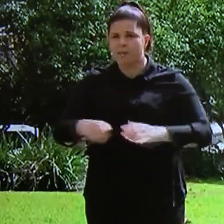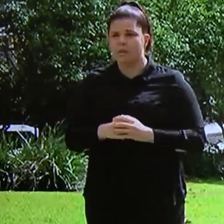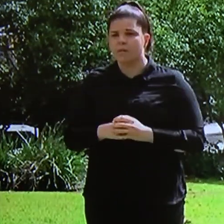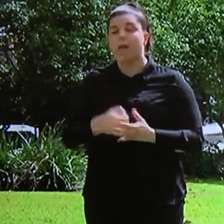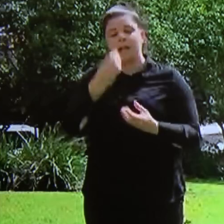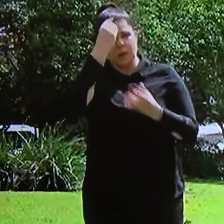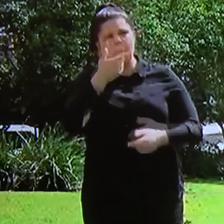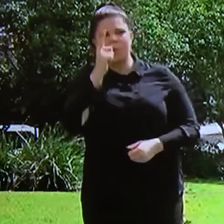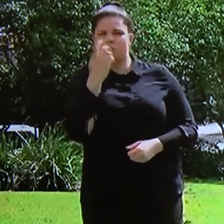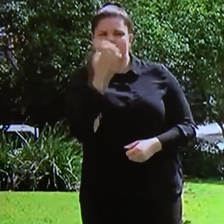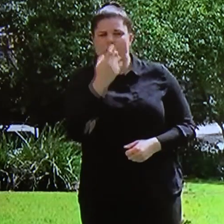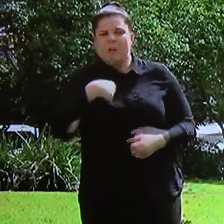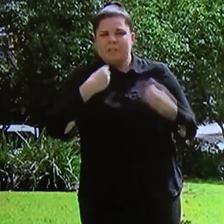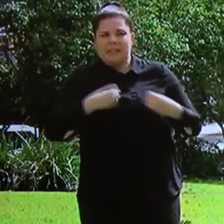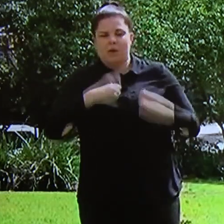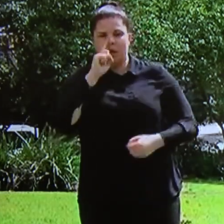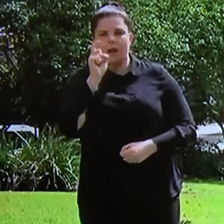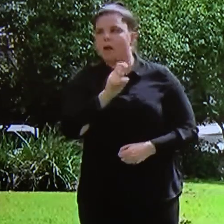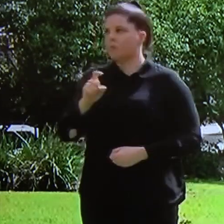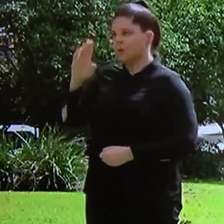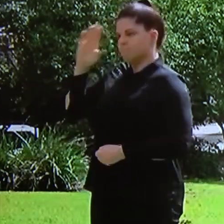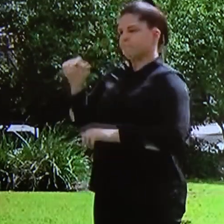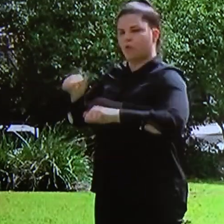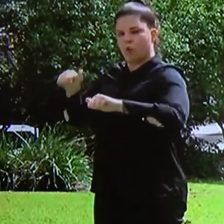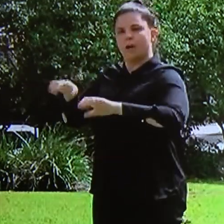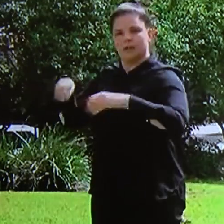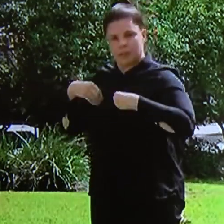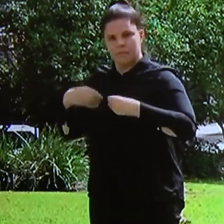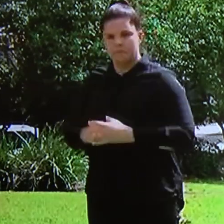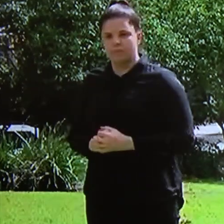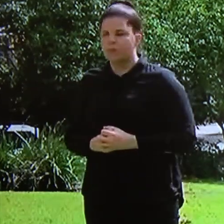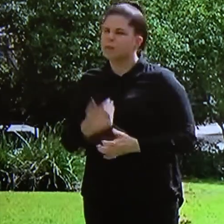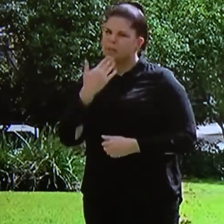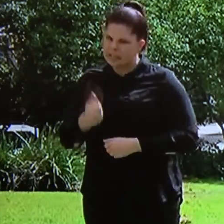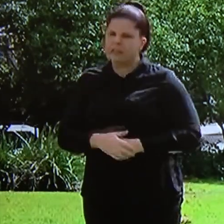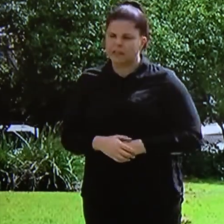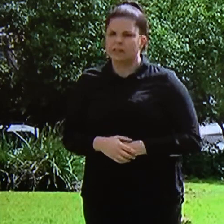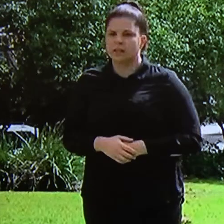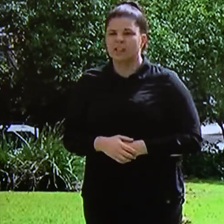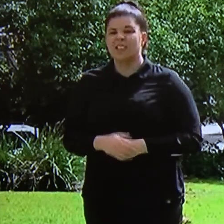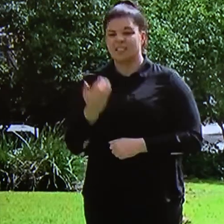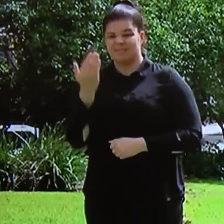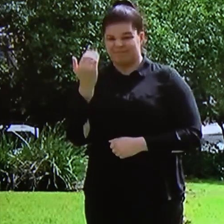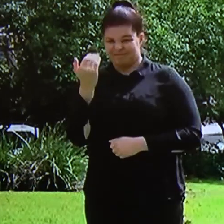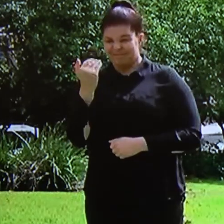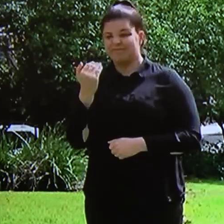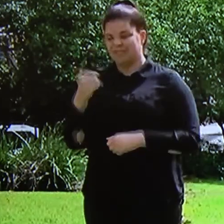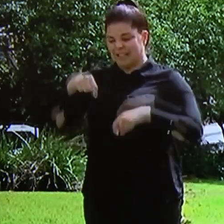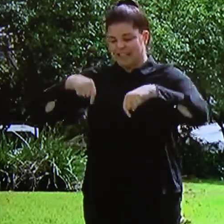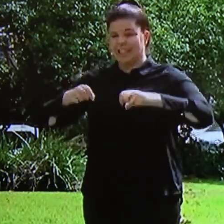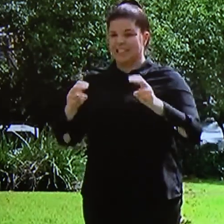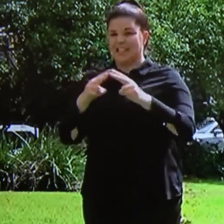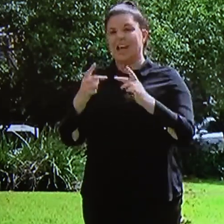in because you're sick. We've had another situation now where at an aged care facility in Caddens, here in